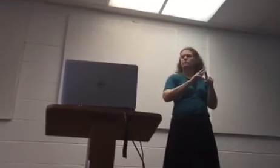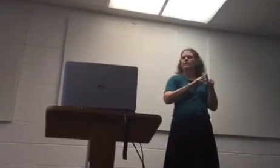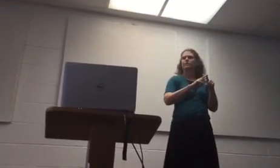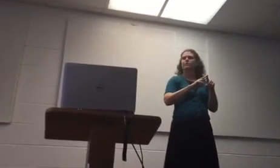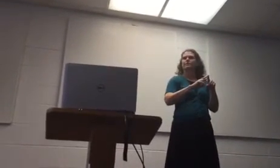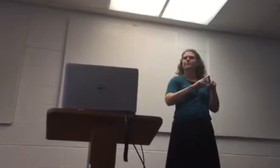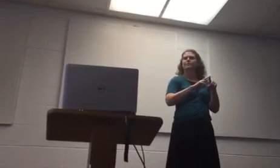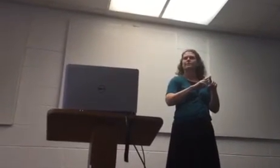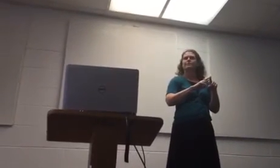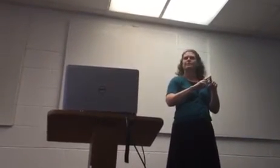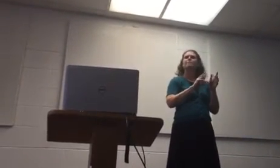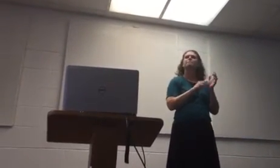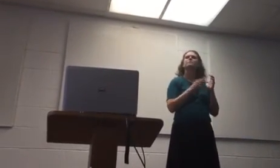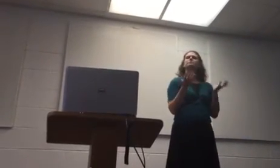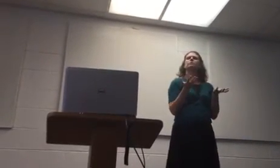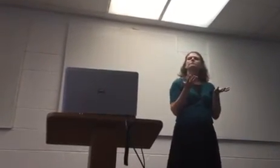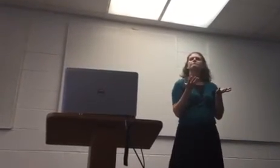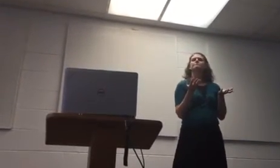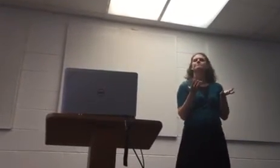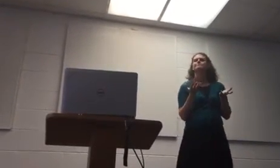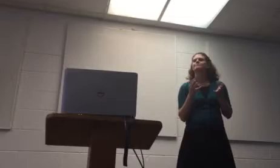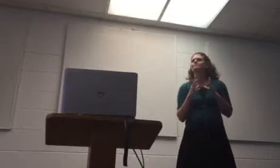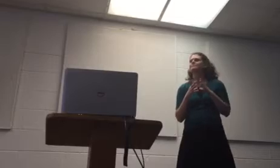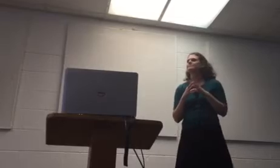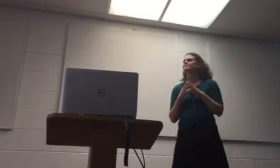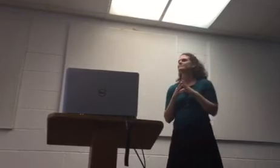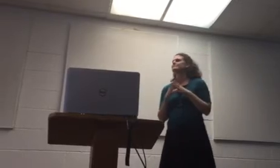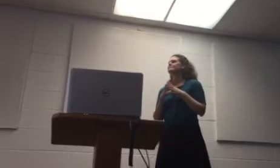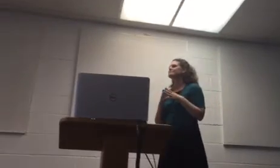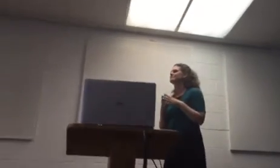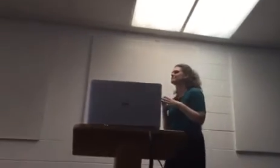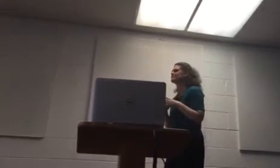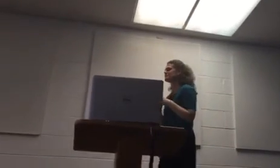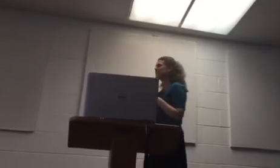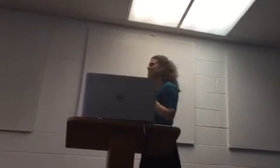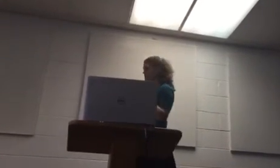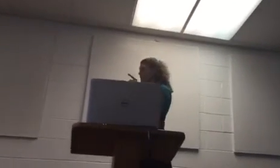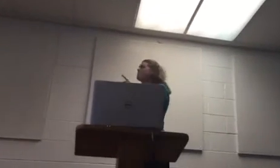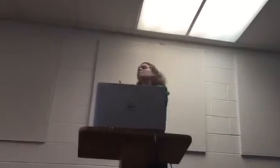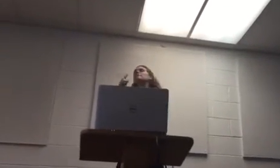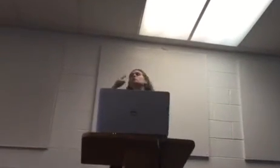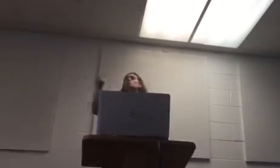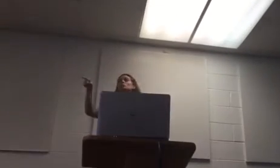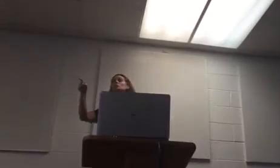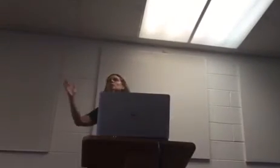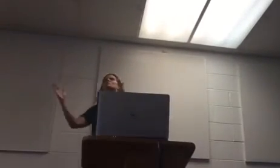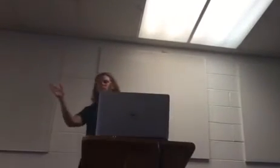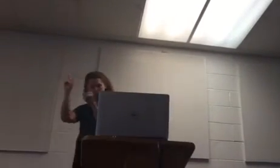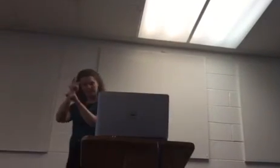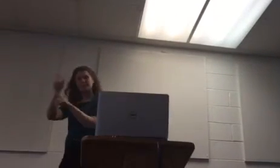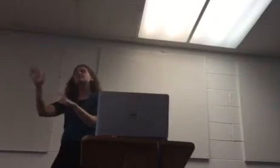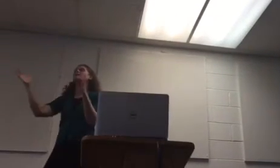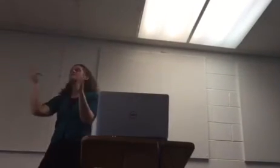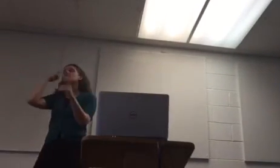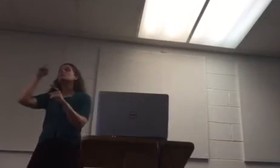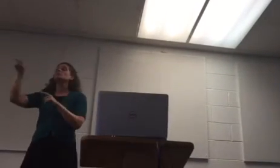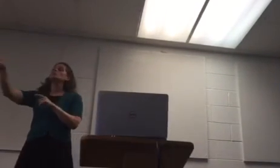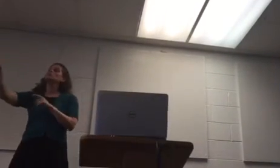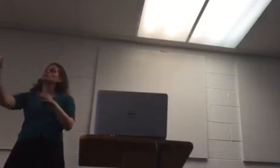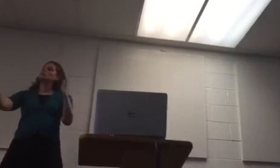If we talk about it being a small vocabulary, what does that exactly mean? It doesn't necessarily mean that